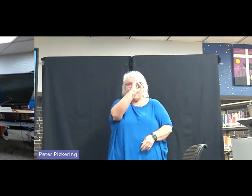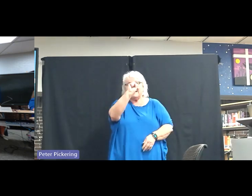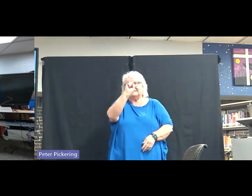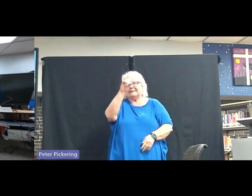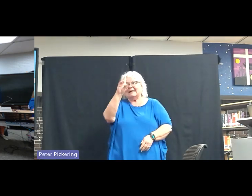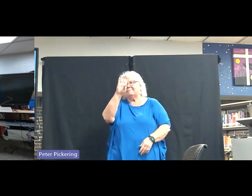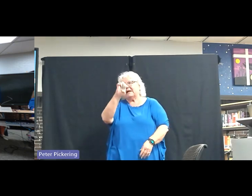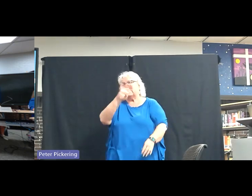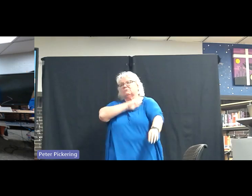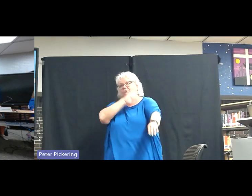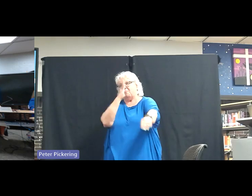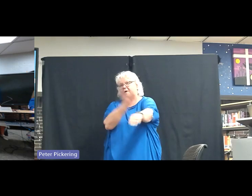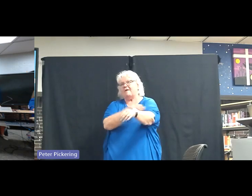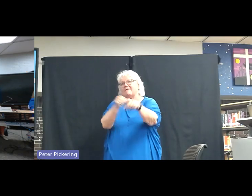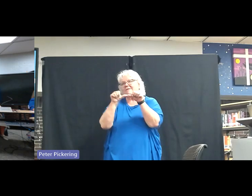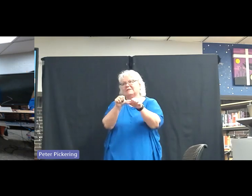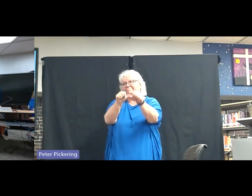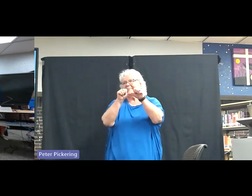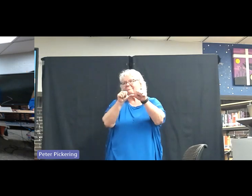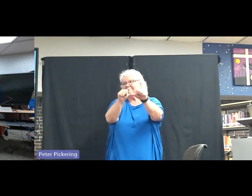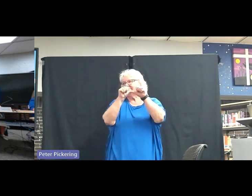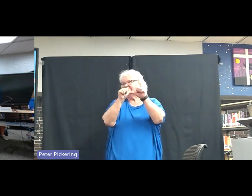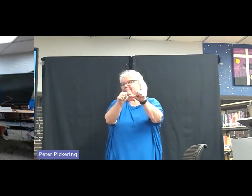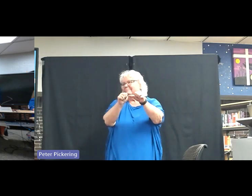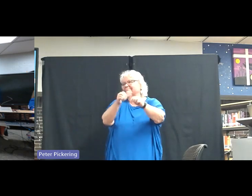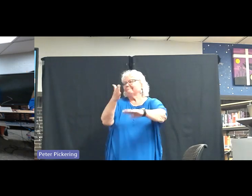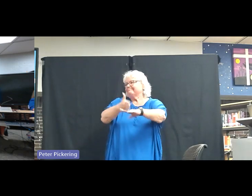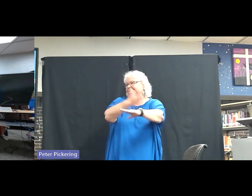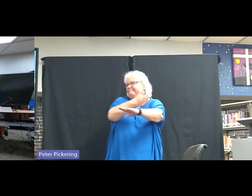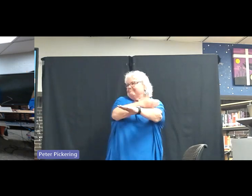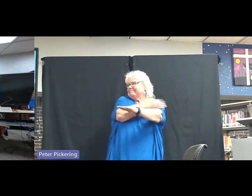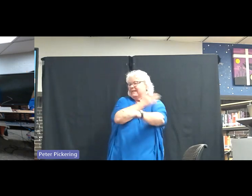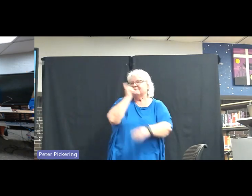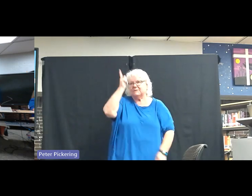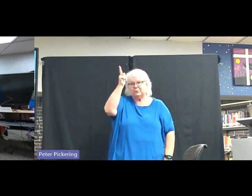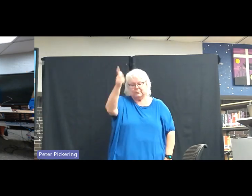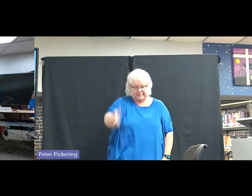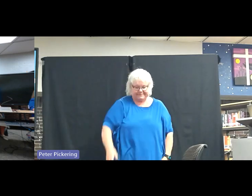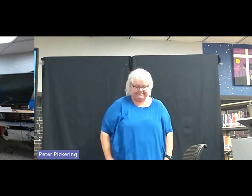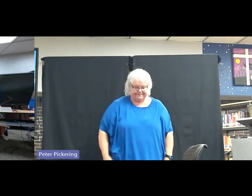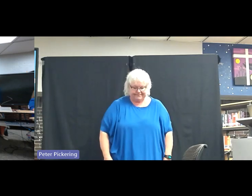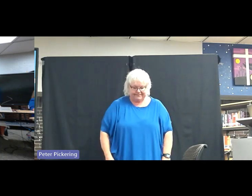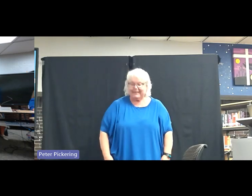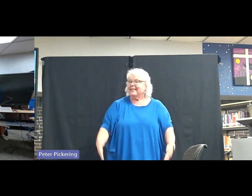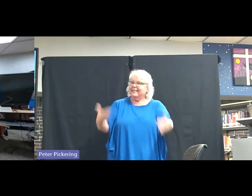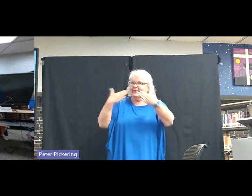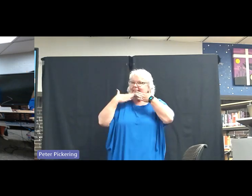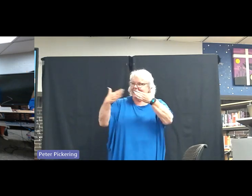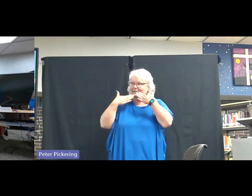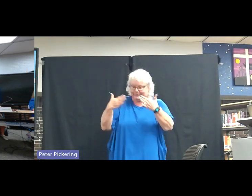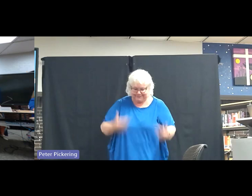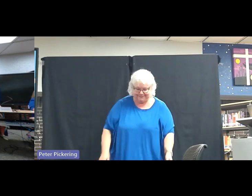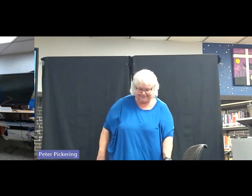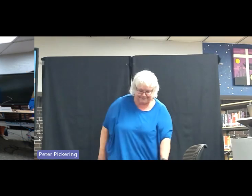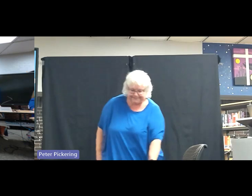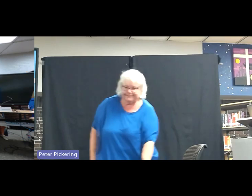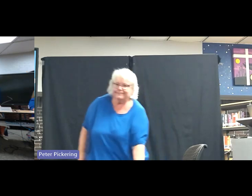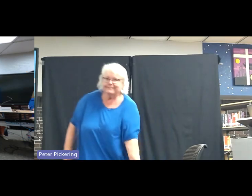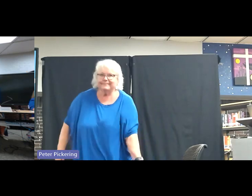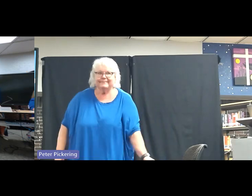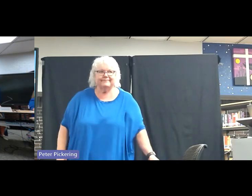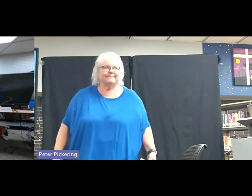I want to see ISD be strong and continue to be here for the